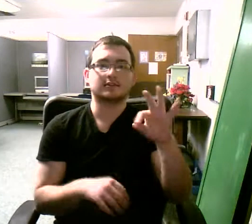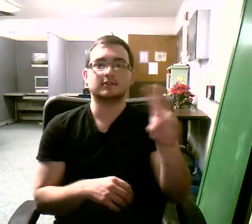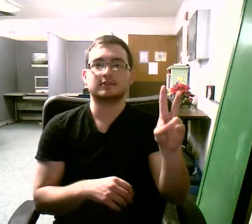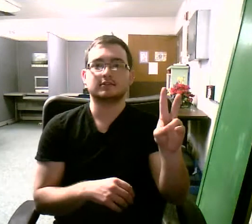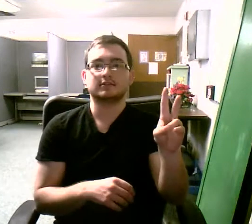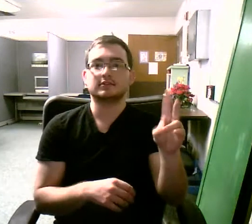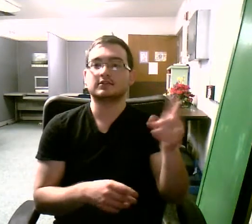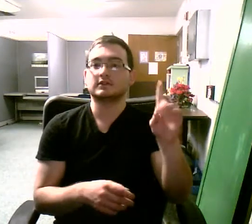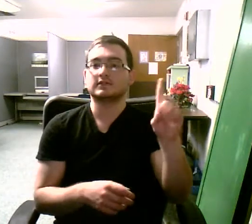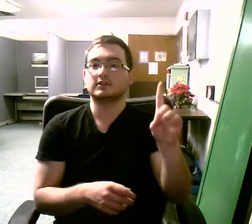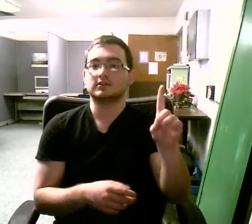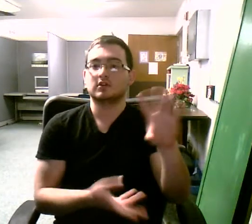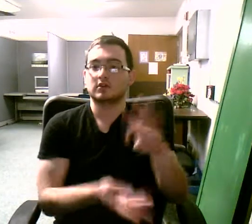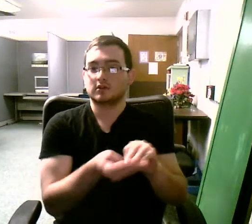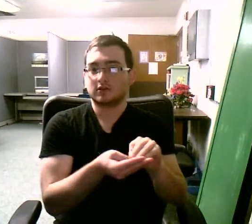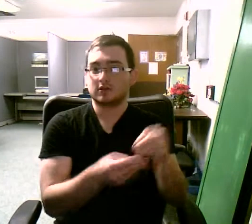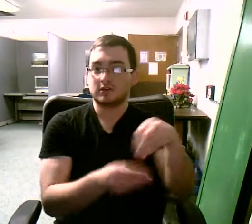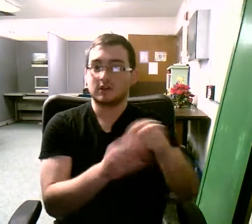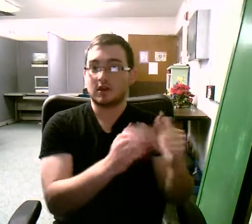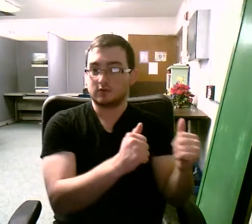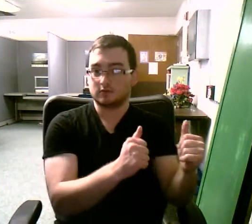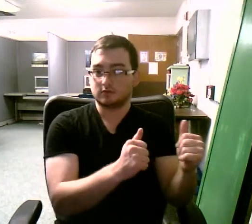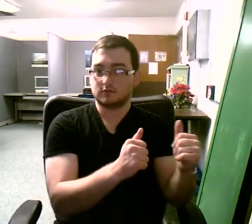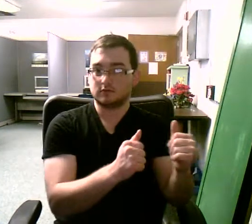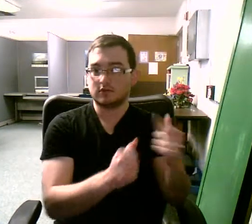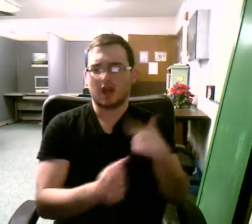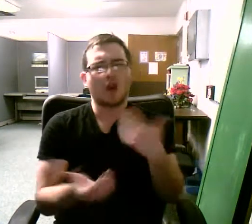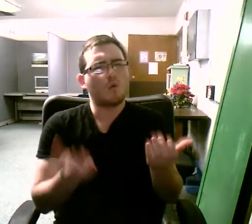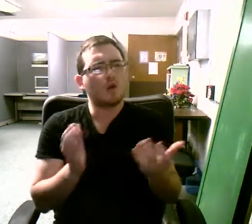household. Well, I just want to represent Sarah's 96 DVDs.